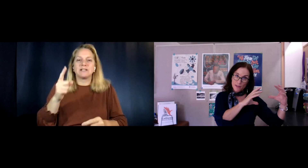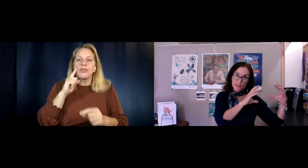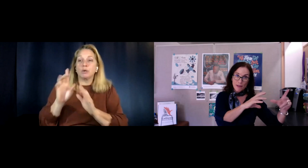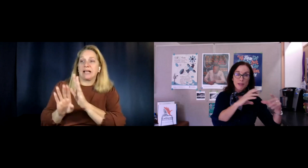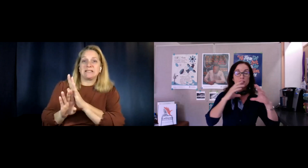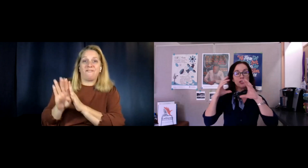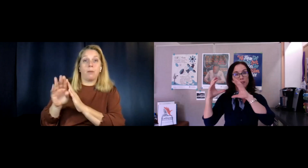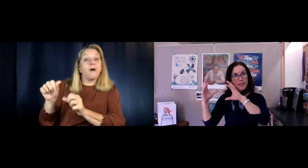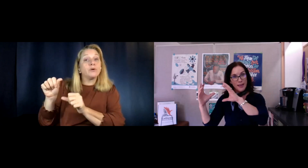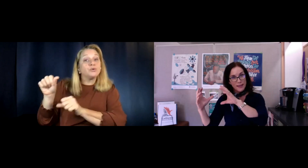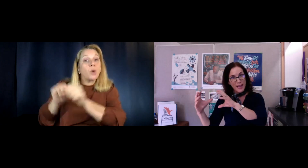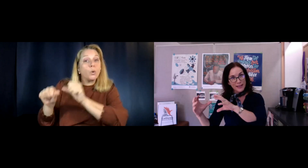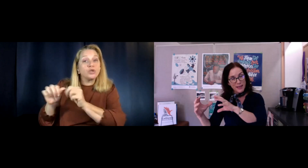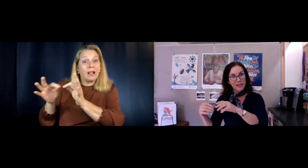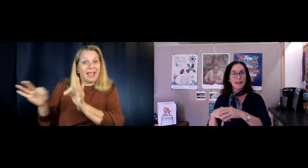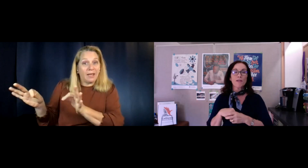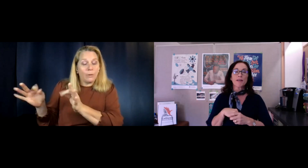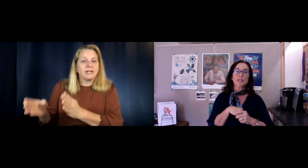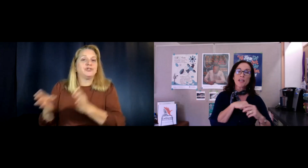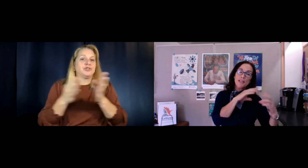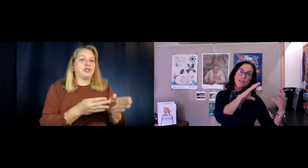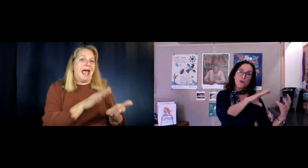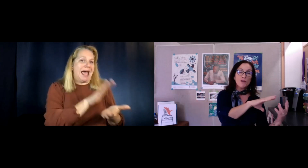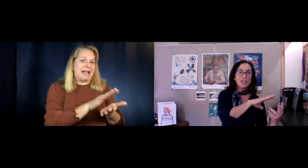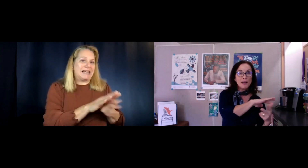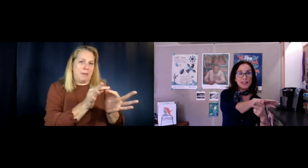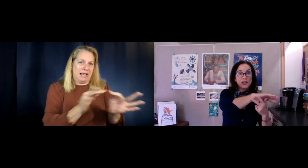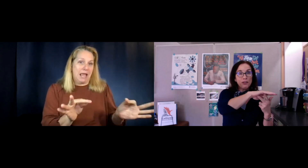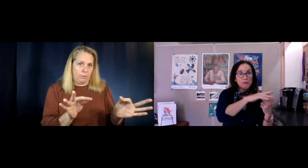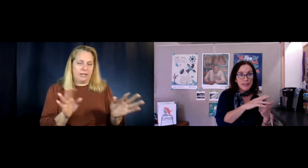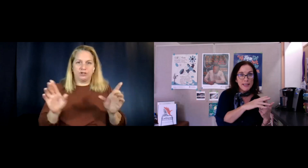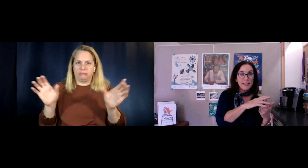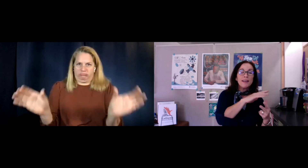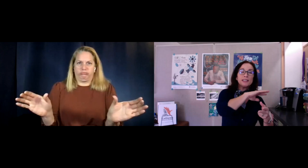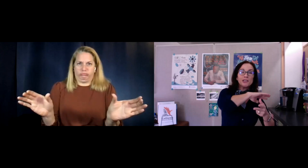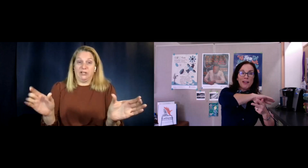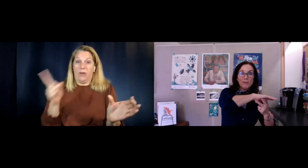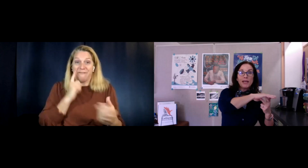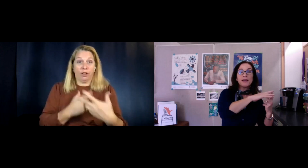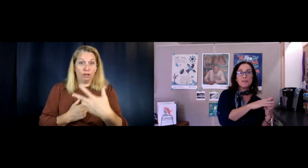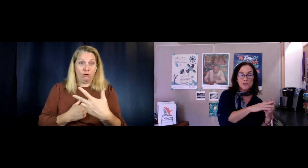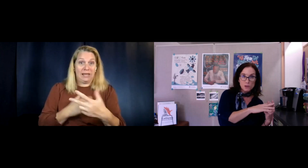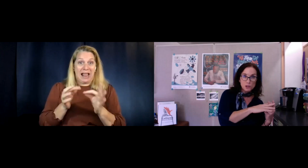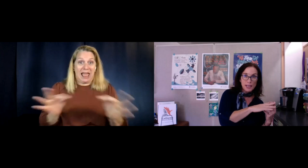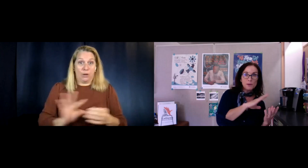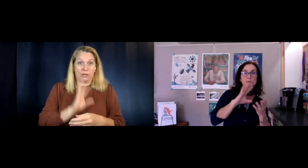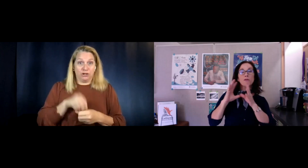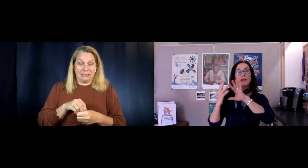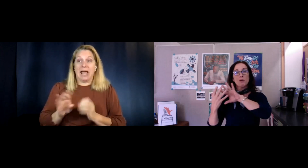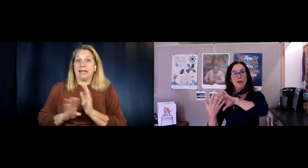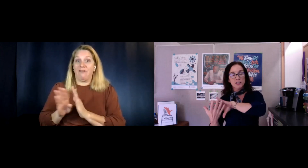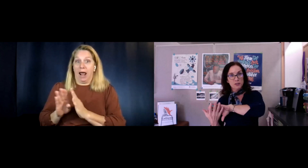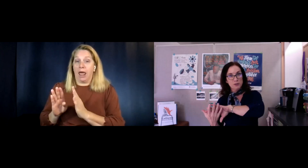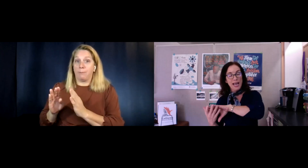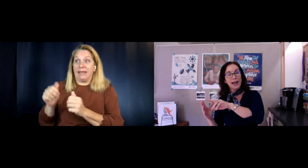social language and academic language. And so if your child has all three, developing the social language before